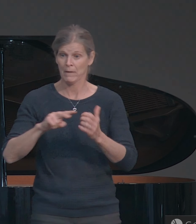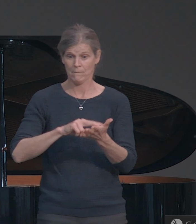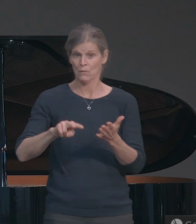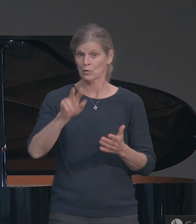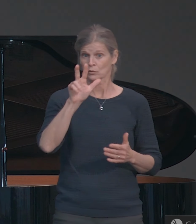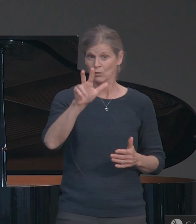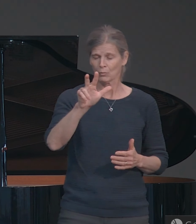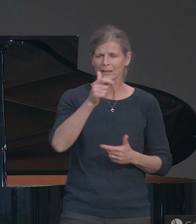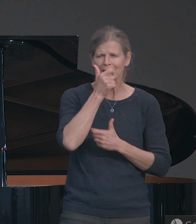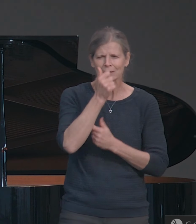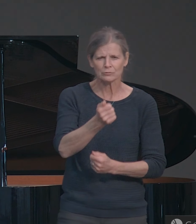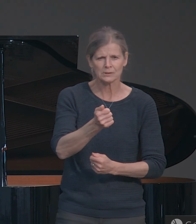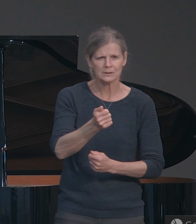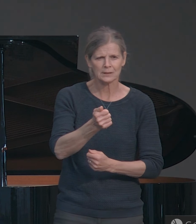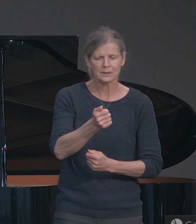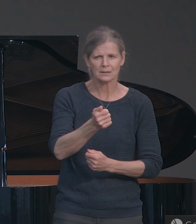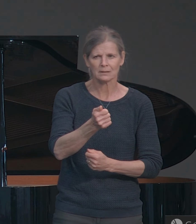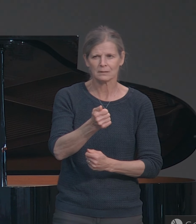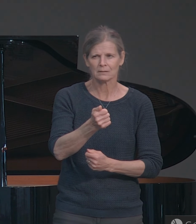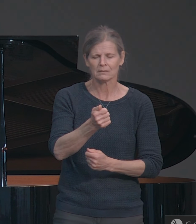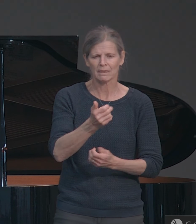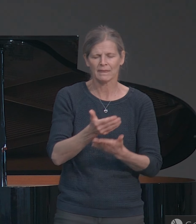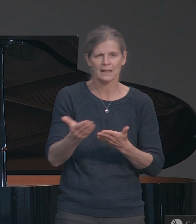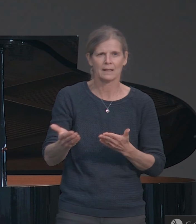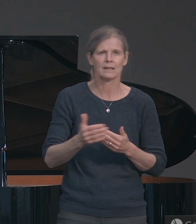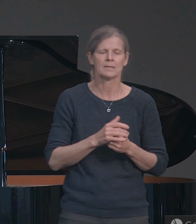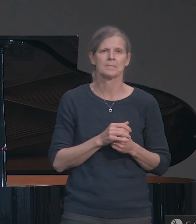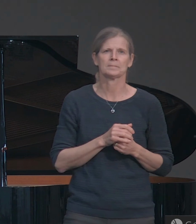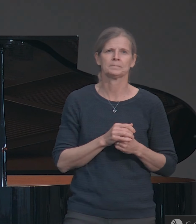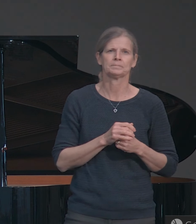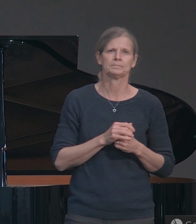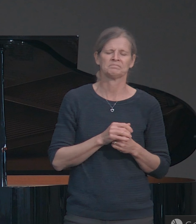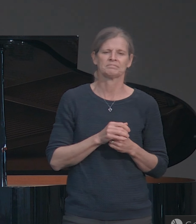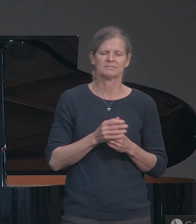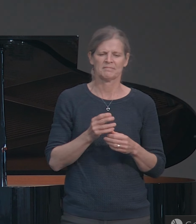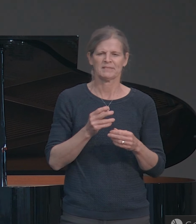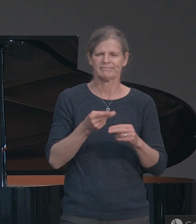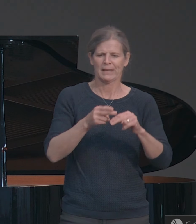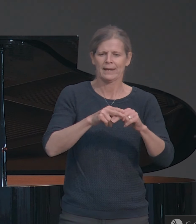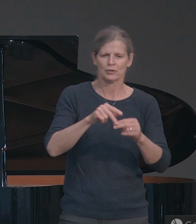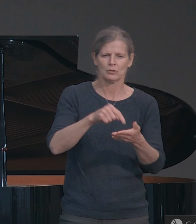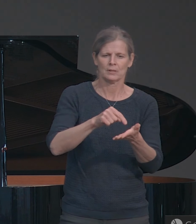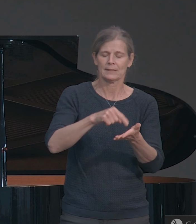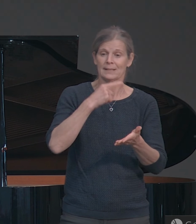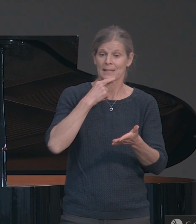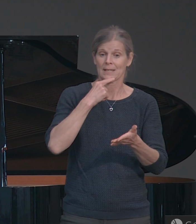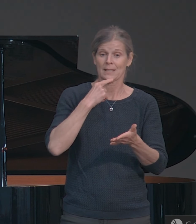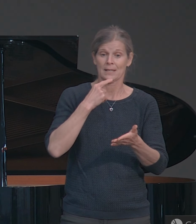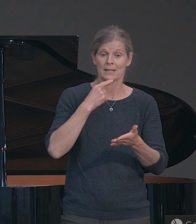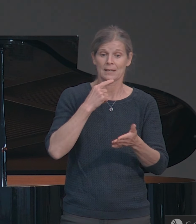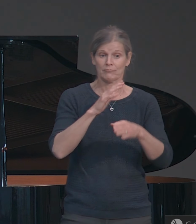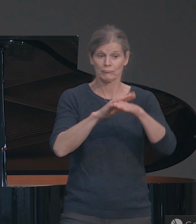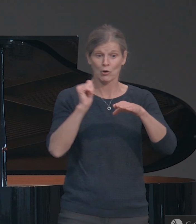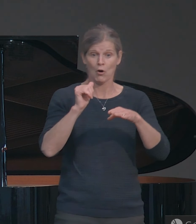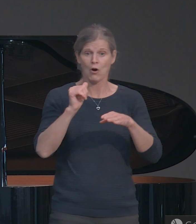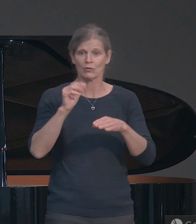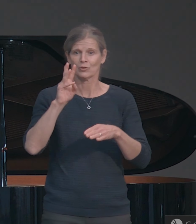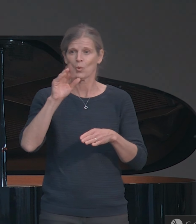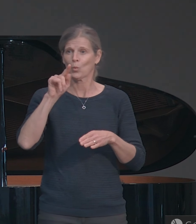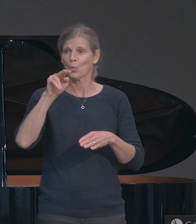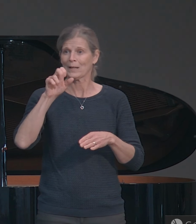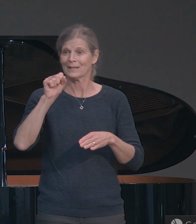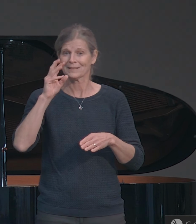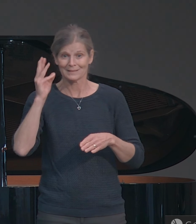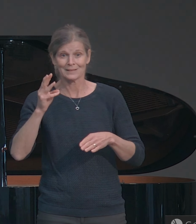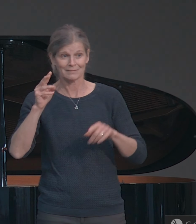is an interesting insertion here. as he calls the witnesses together to